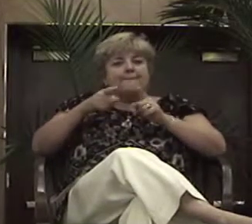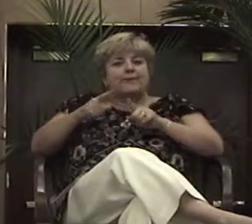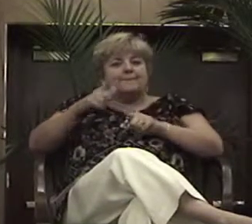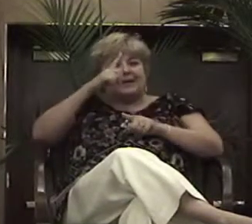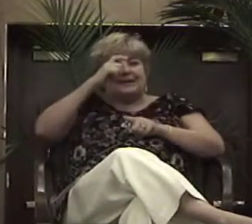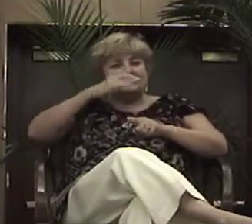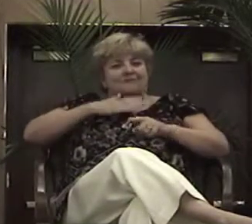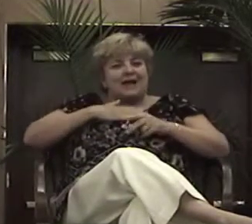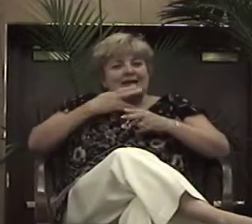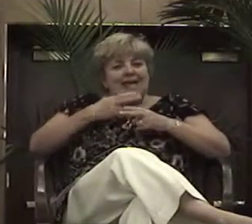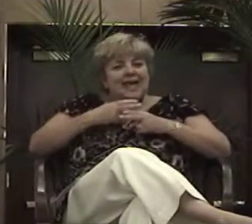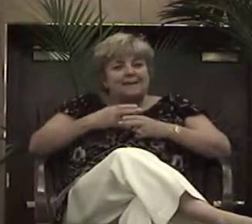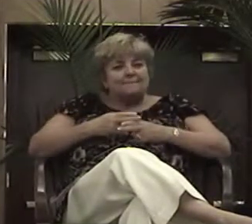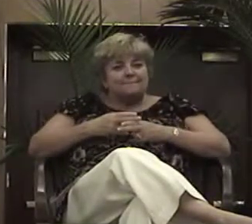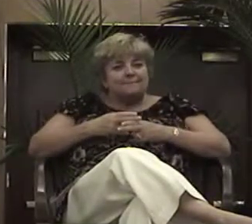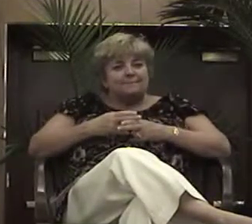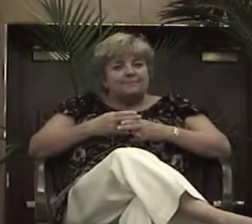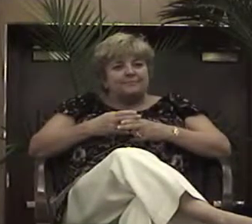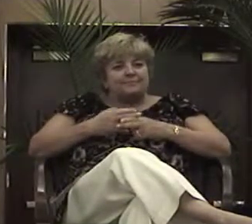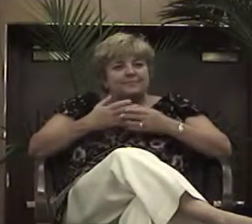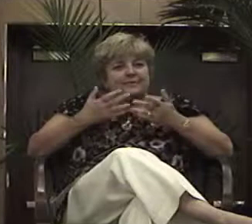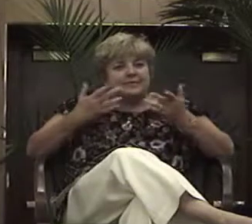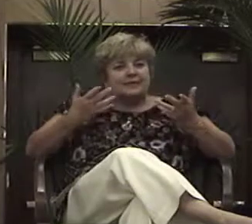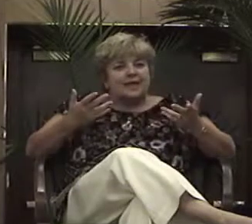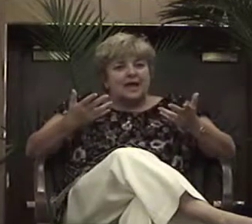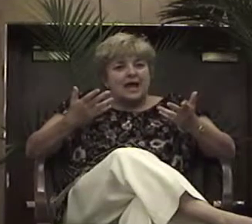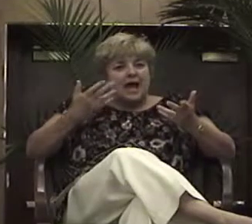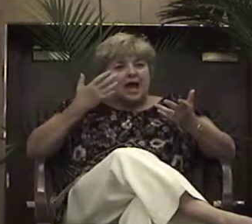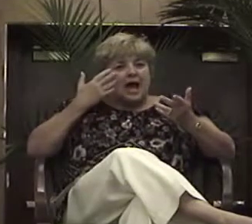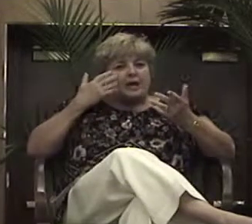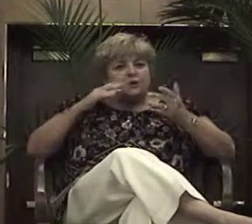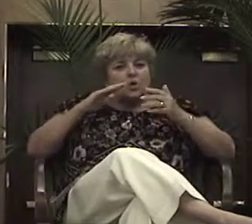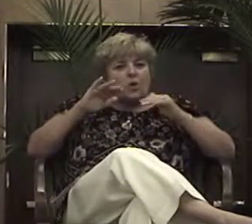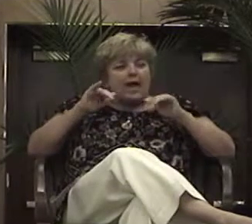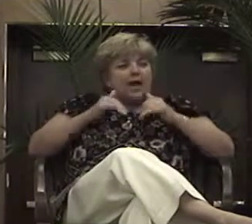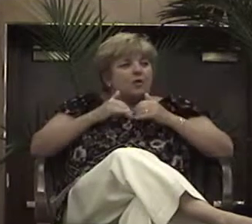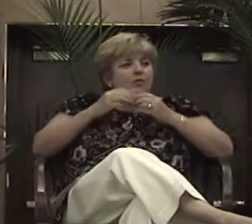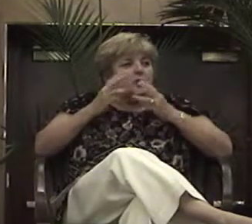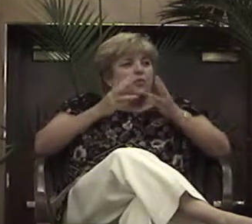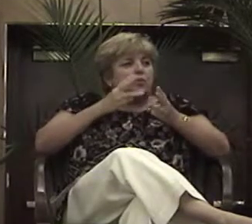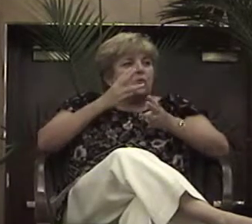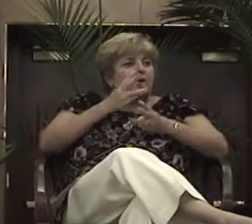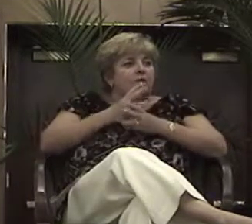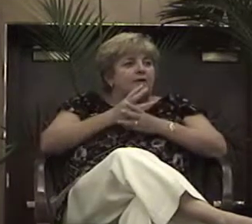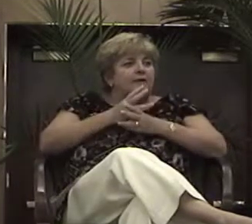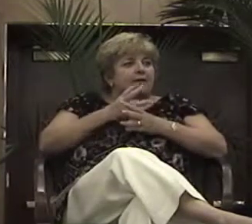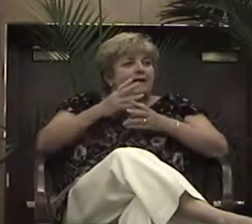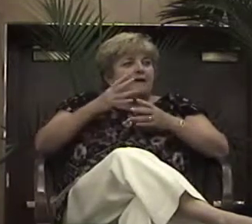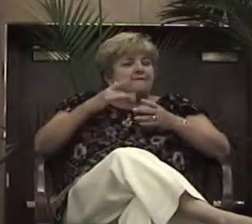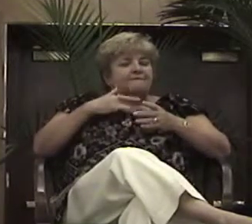I just don't know how the world feels that we've turned 2 million people loose on with no last names.